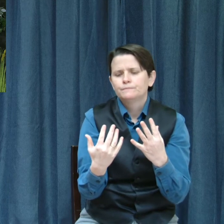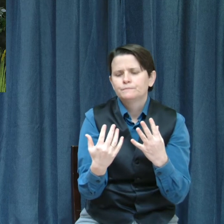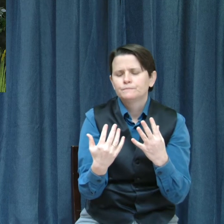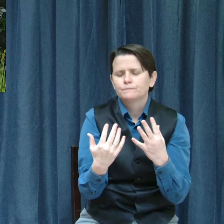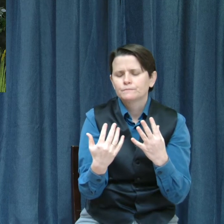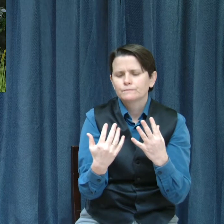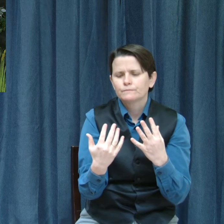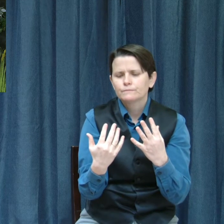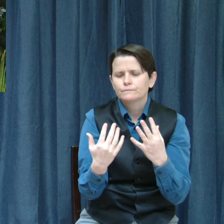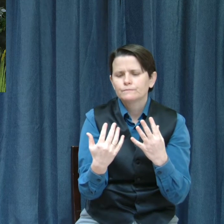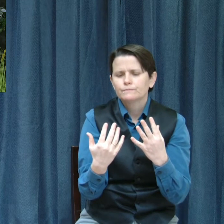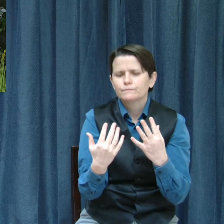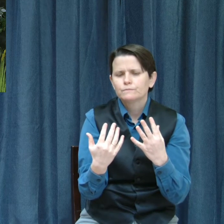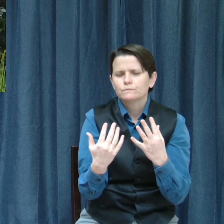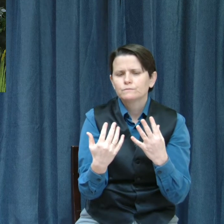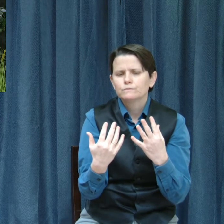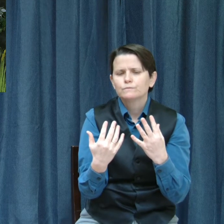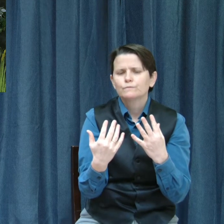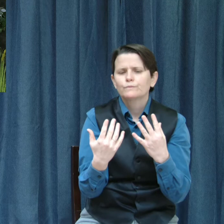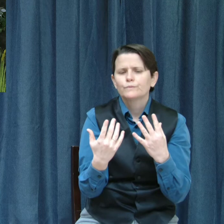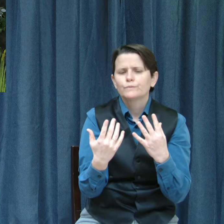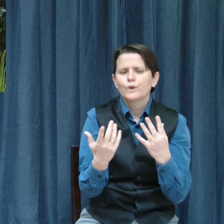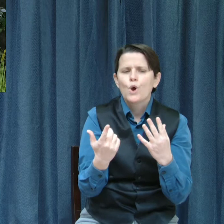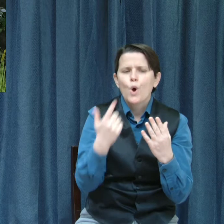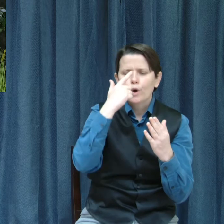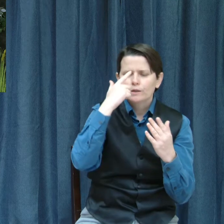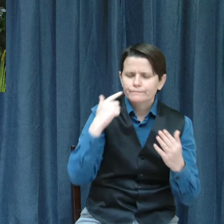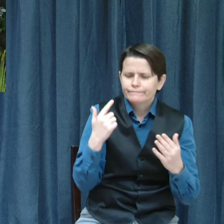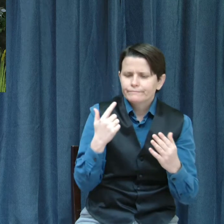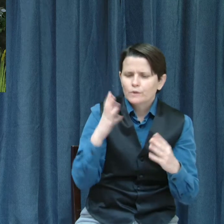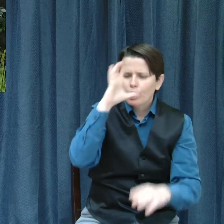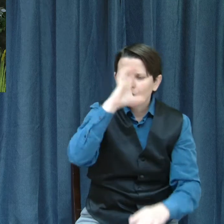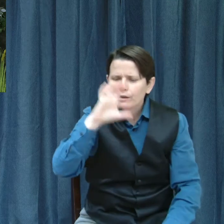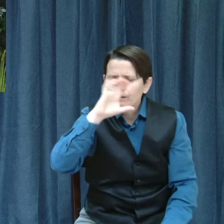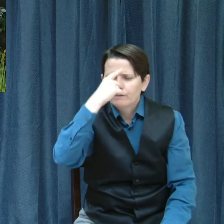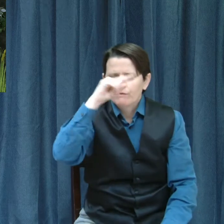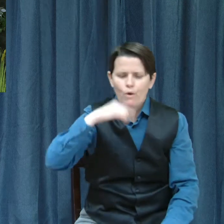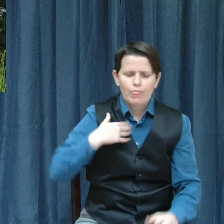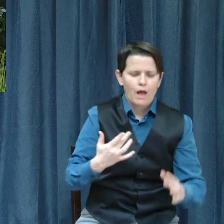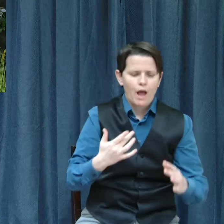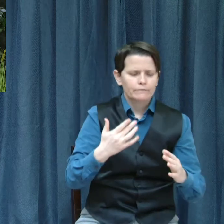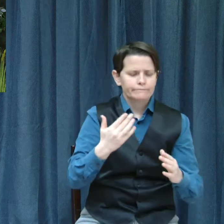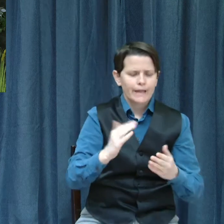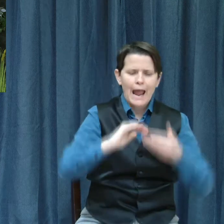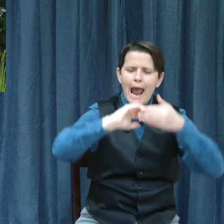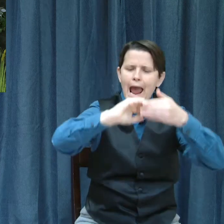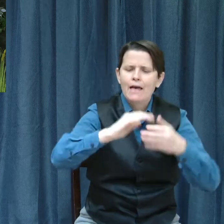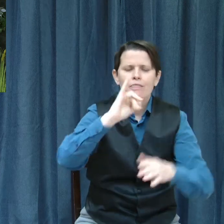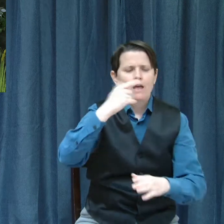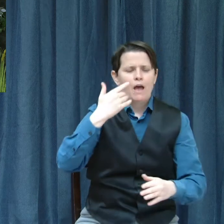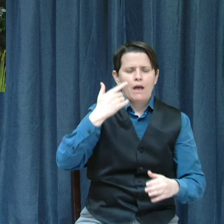that hand up, of a heart up, of a lift up. And even though we are in this virtual space, there is